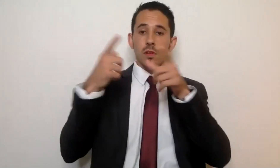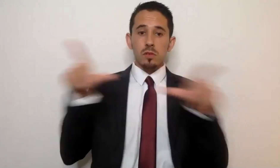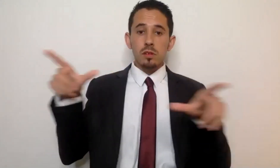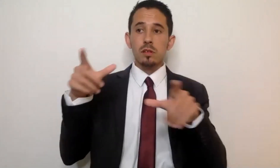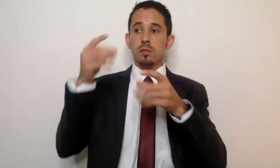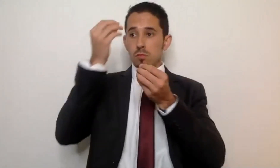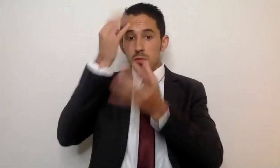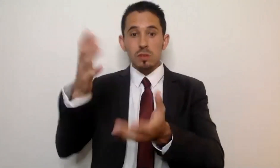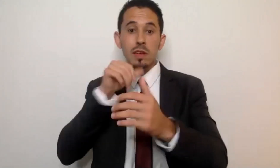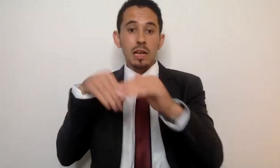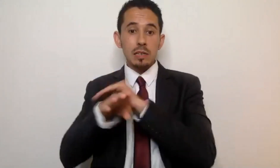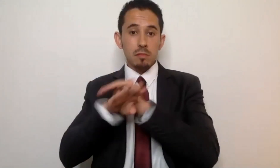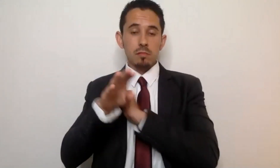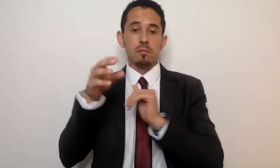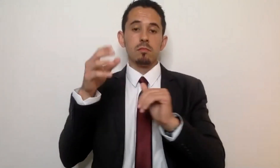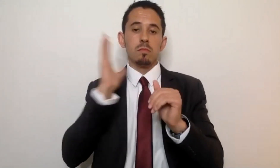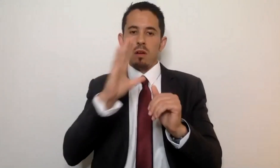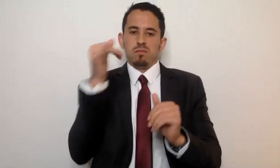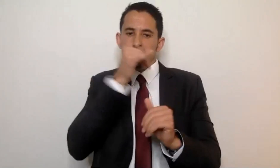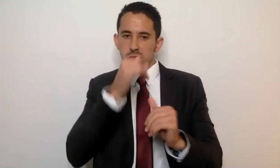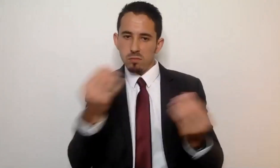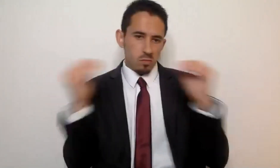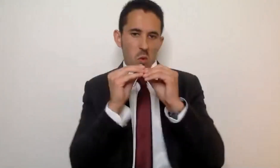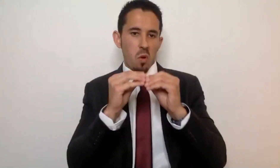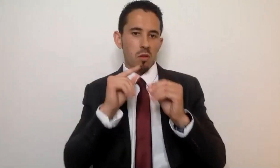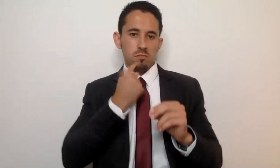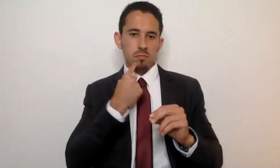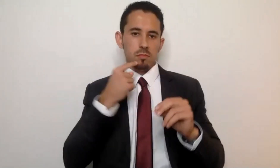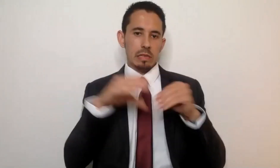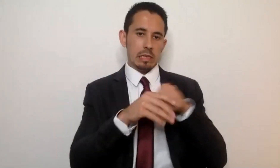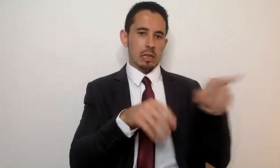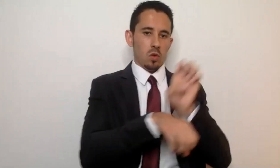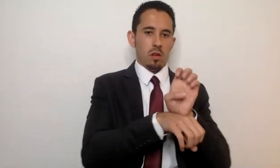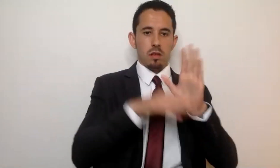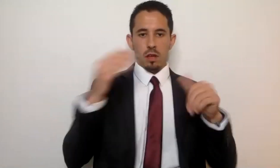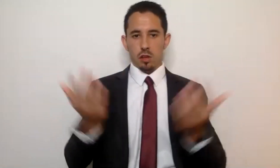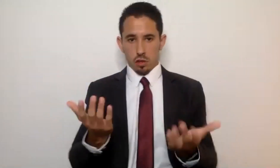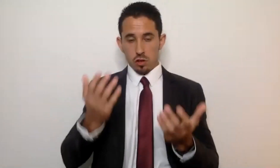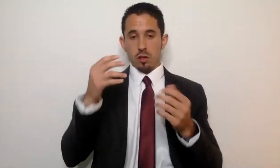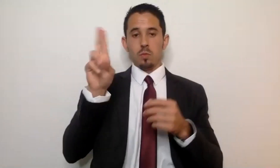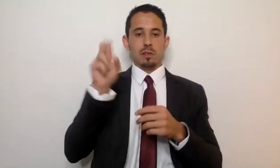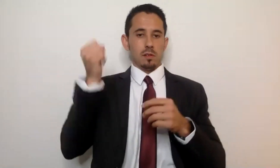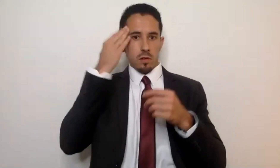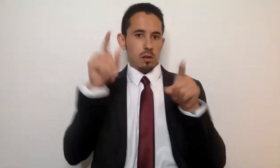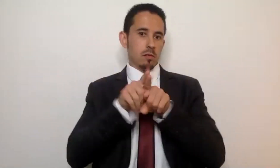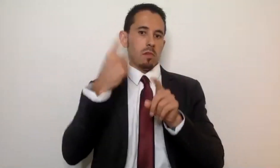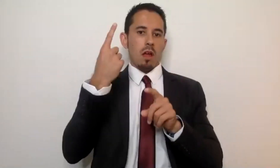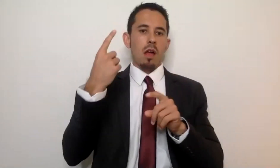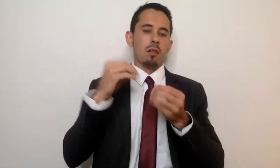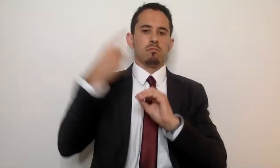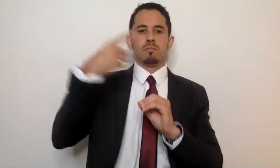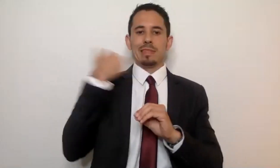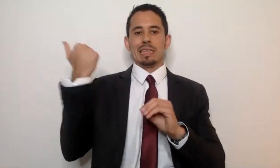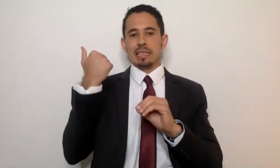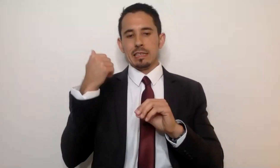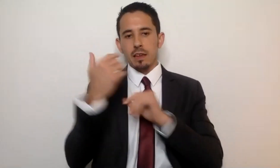with them. Here in Rochester, with that systemic oppression, we notice that here, and I have that connection with the community